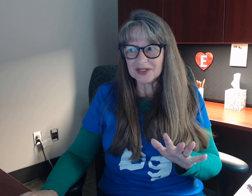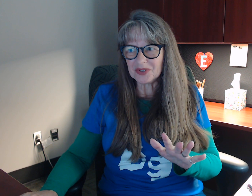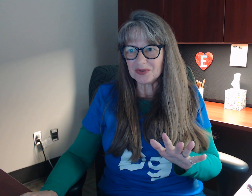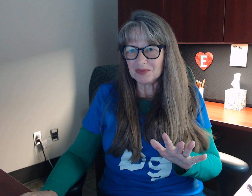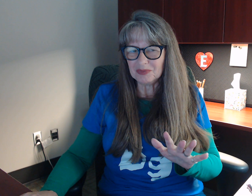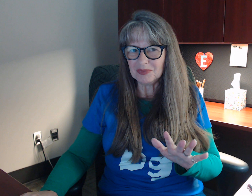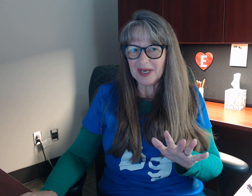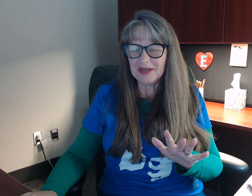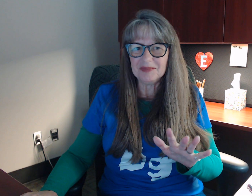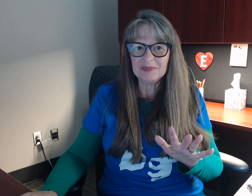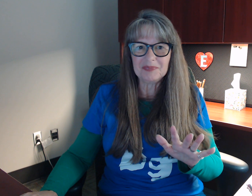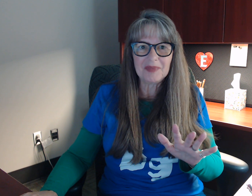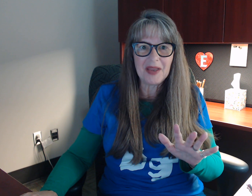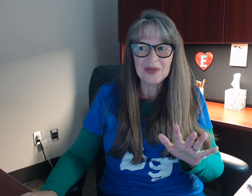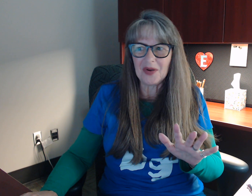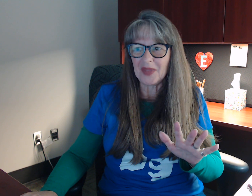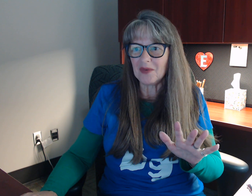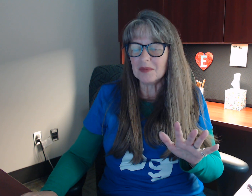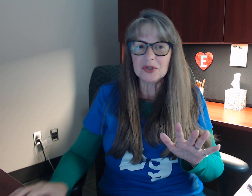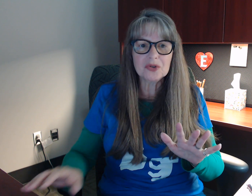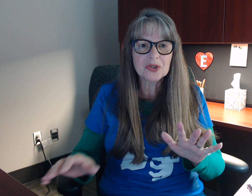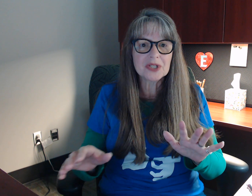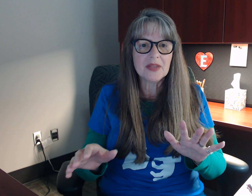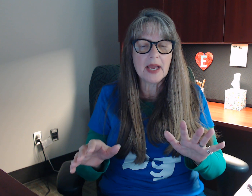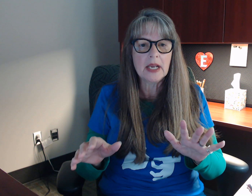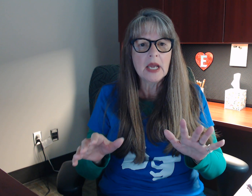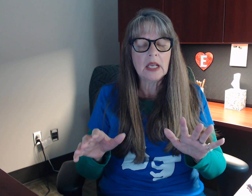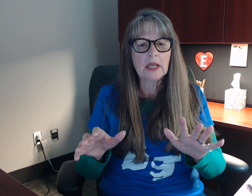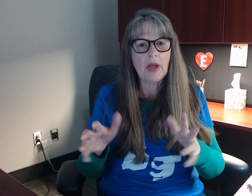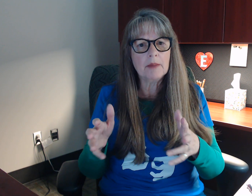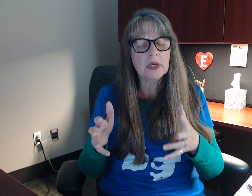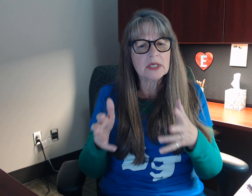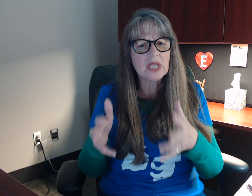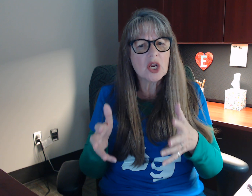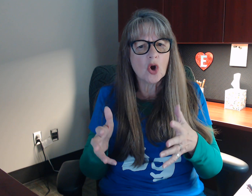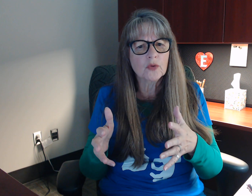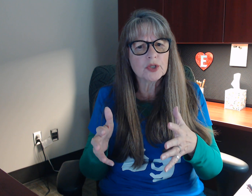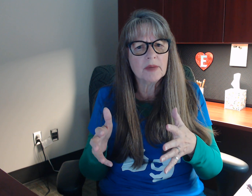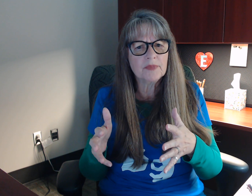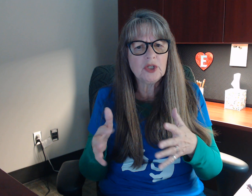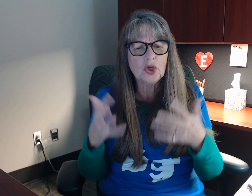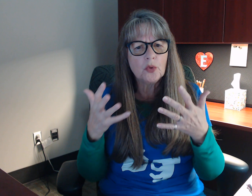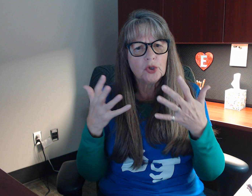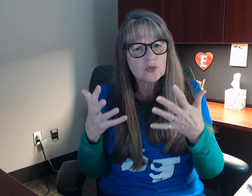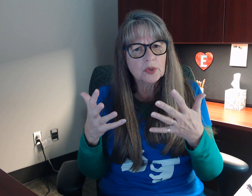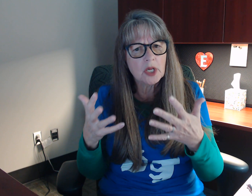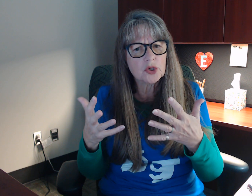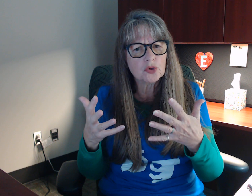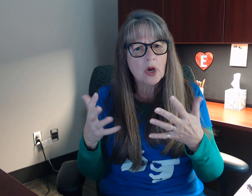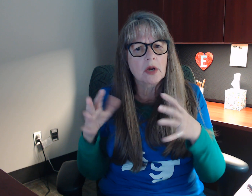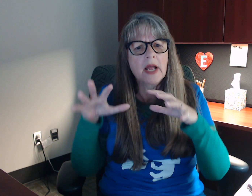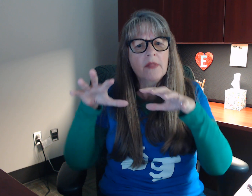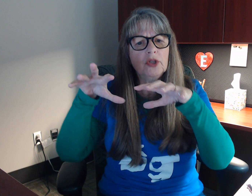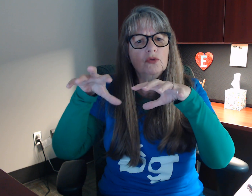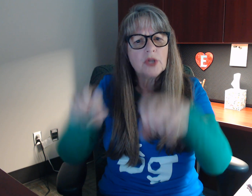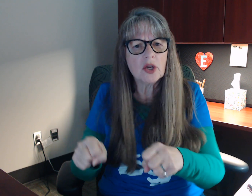too heavy on that one. But you could say that, like if I'm going to take over something, and it's really a strong, then you take over